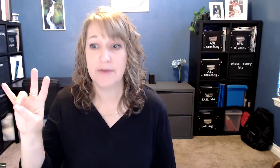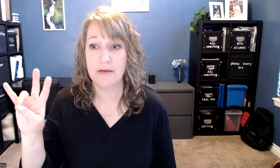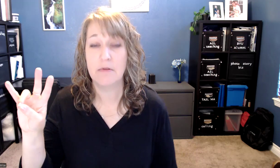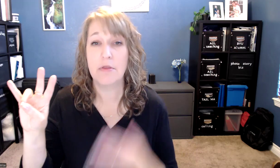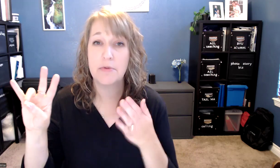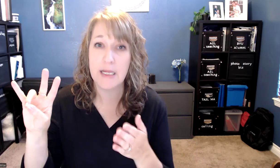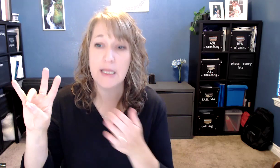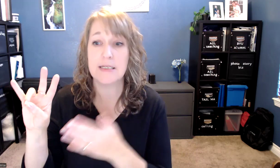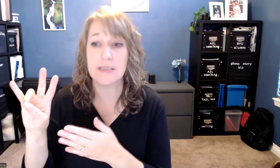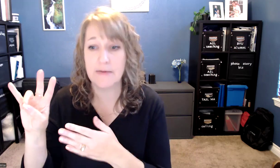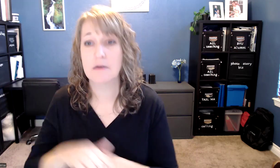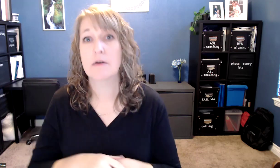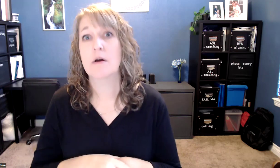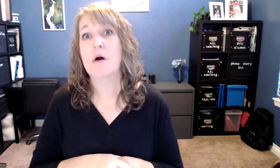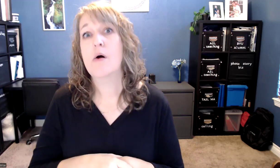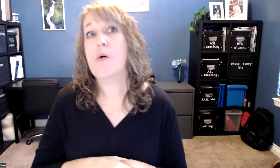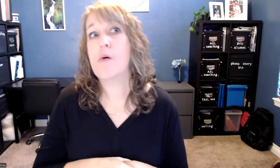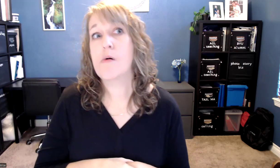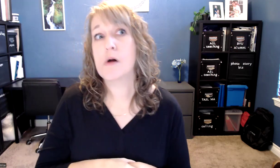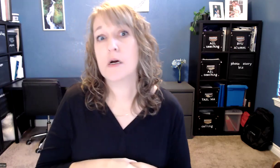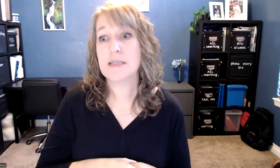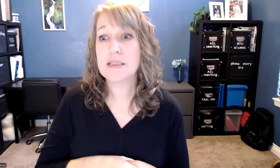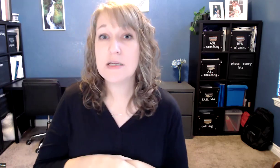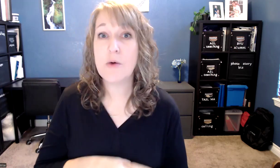37, 3, then a 7, or 61,